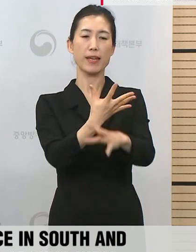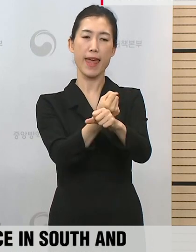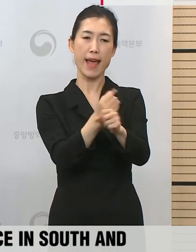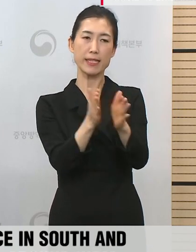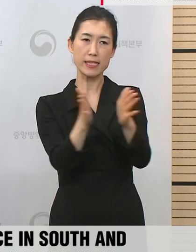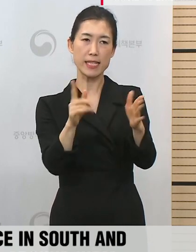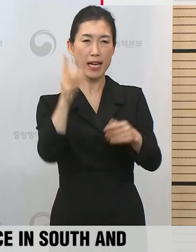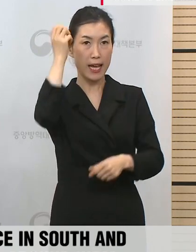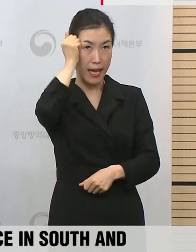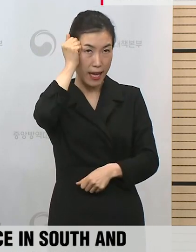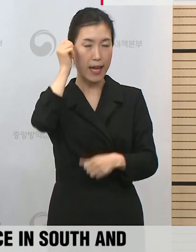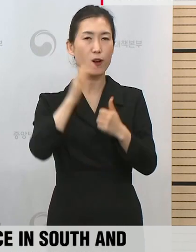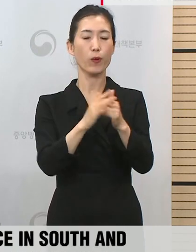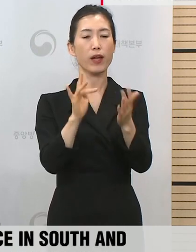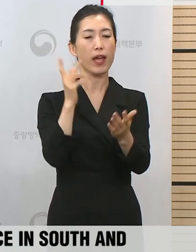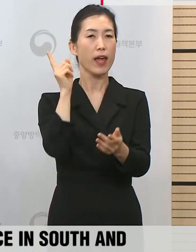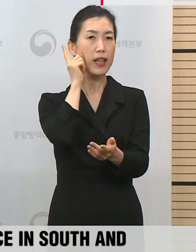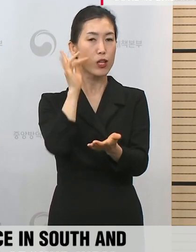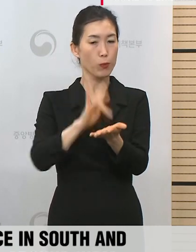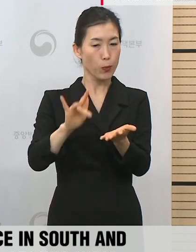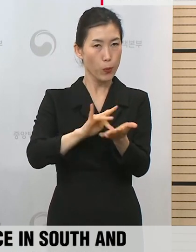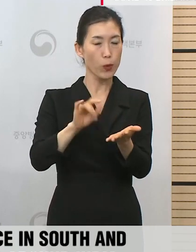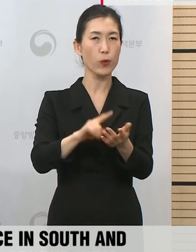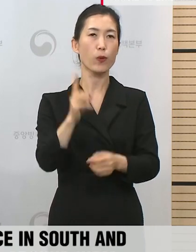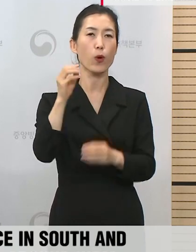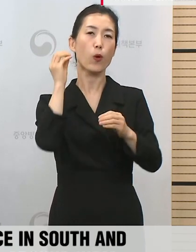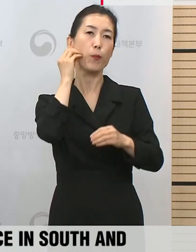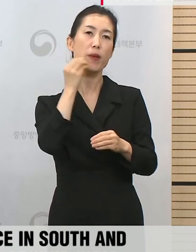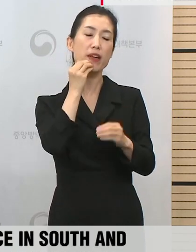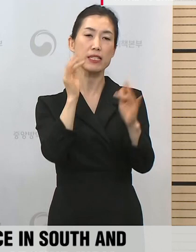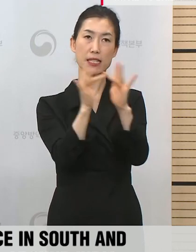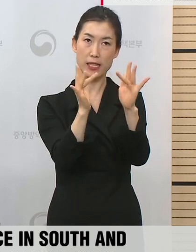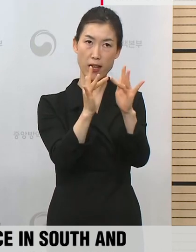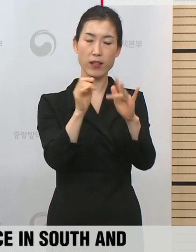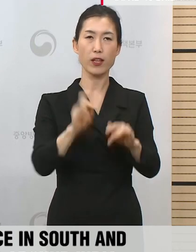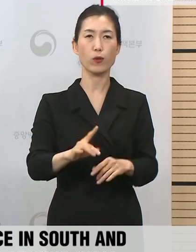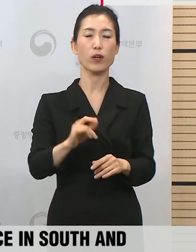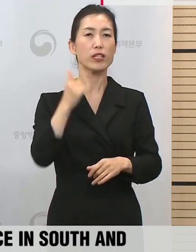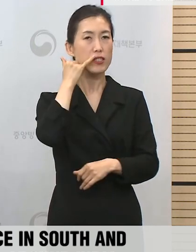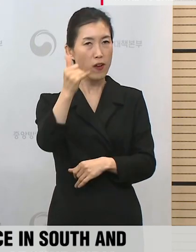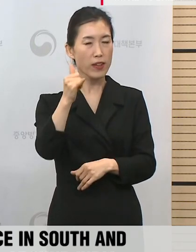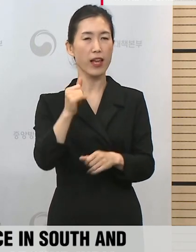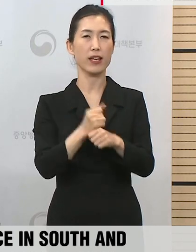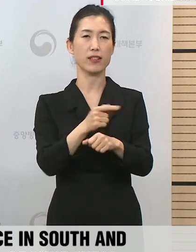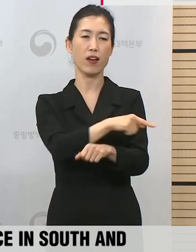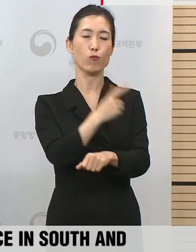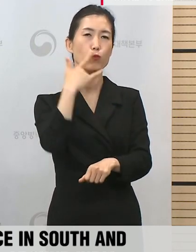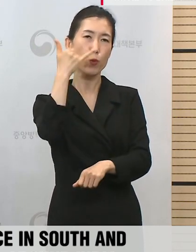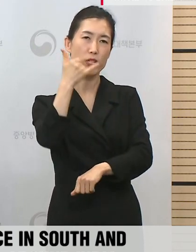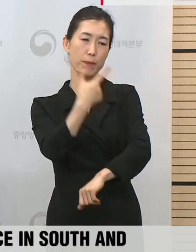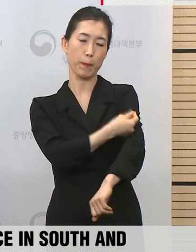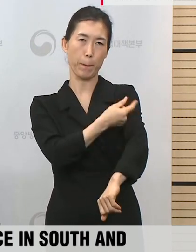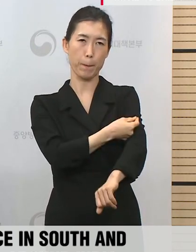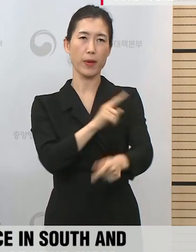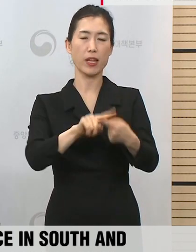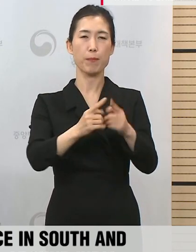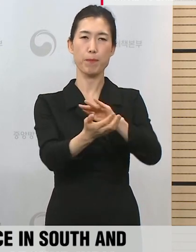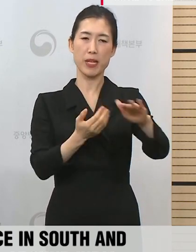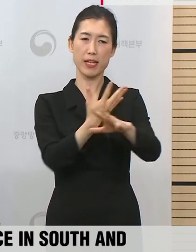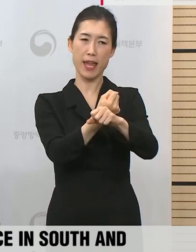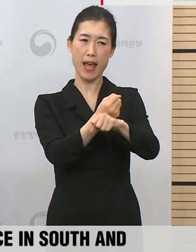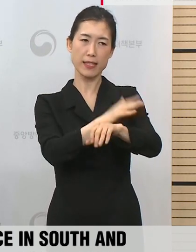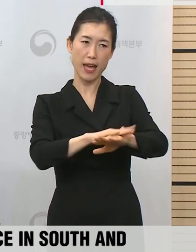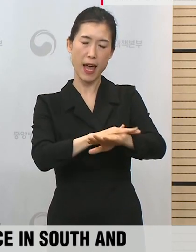vaccination. So please acknowledge the fact that we are receiving the bookings for the vaccine appointment. So please